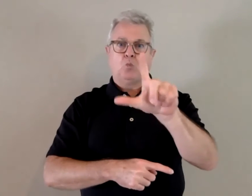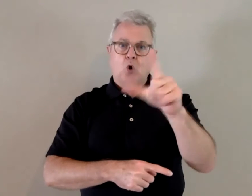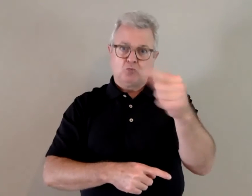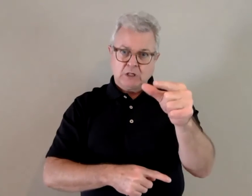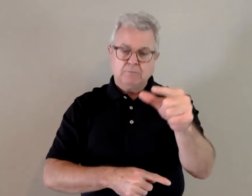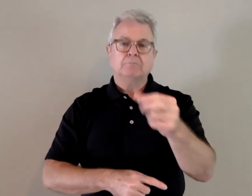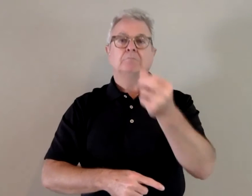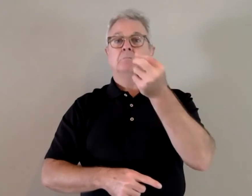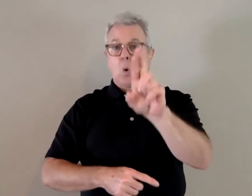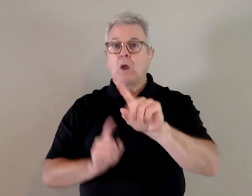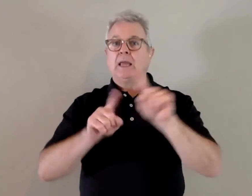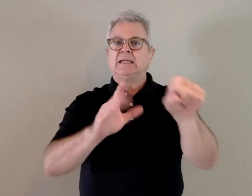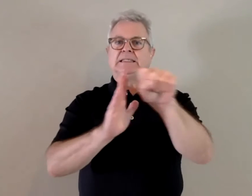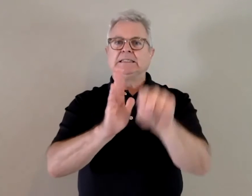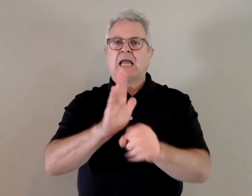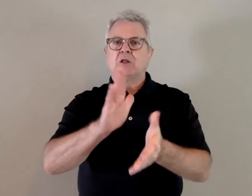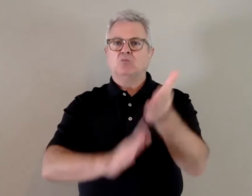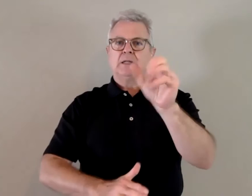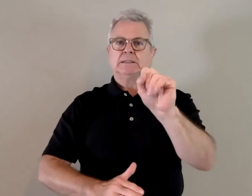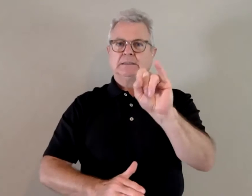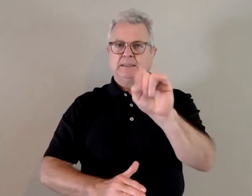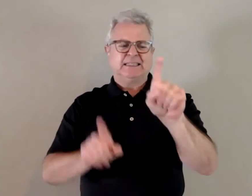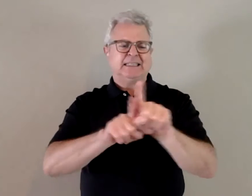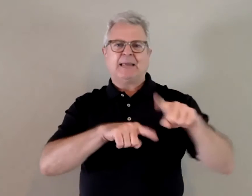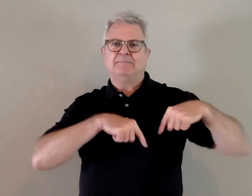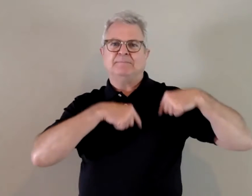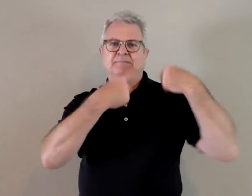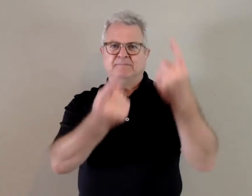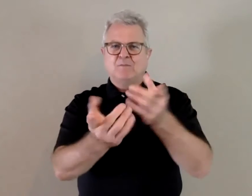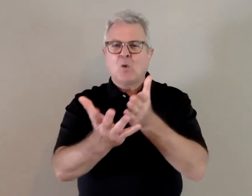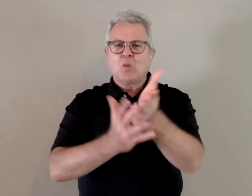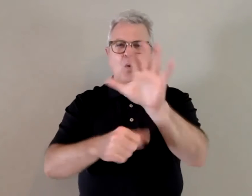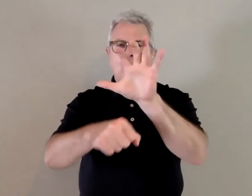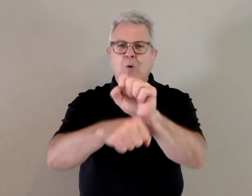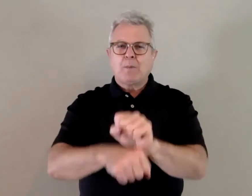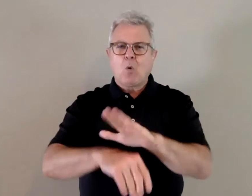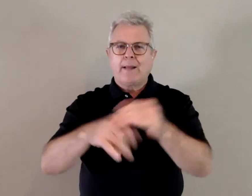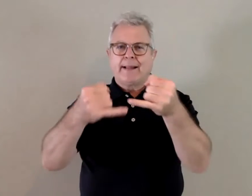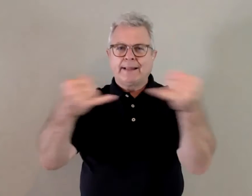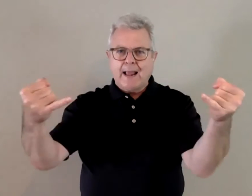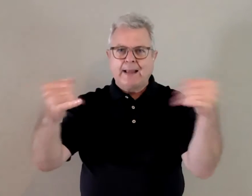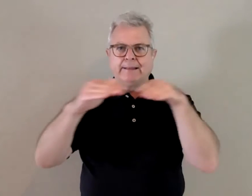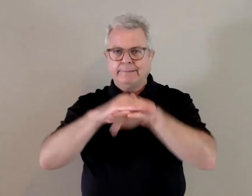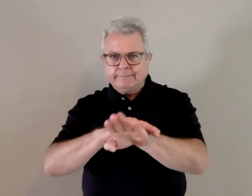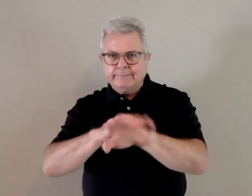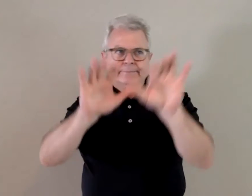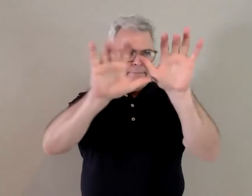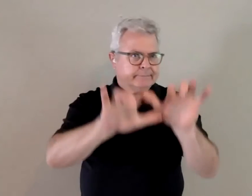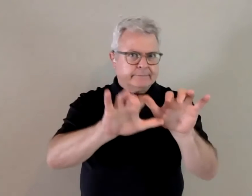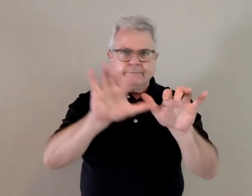You can go to CVS or Walgreens, or you can again go to a state-run site, the same that have been happening throughout the